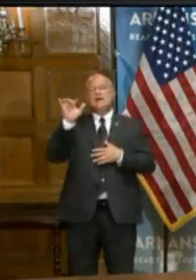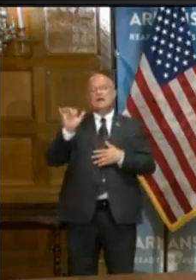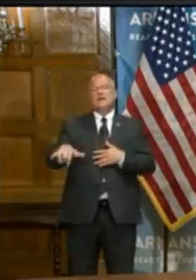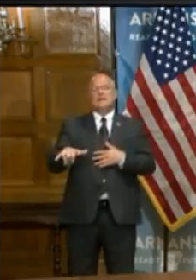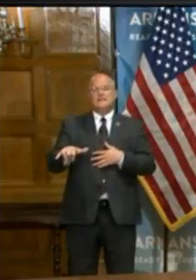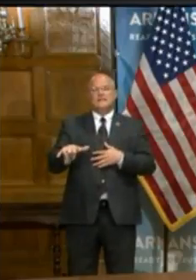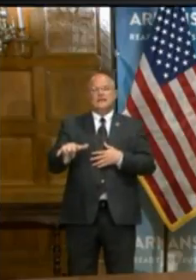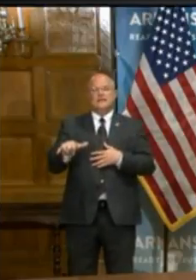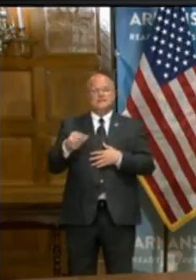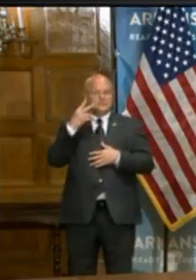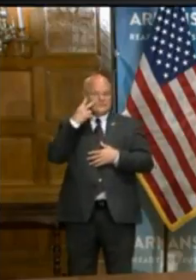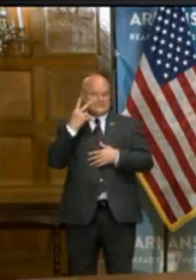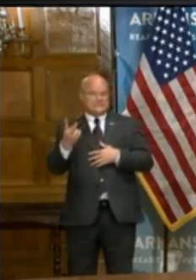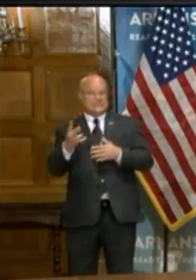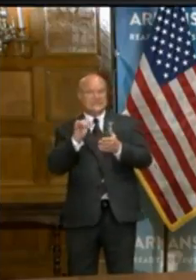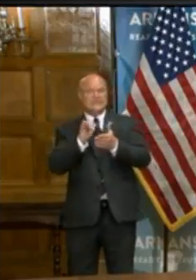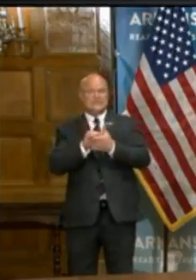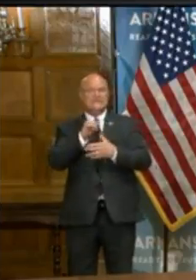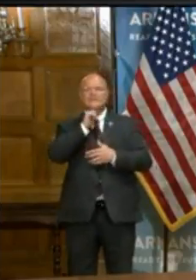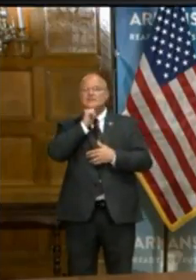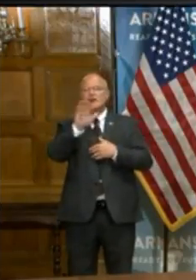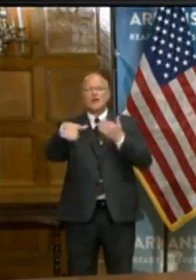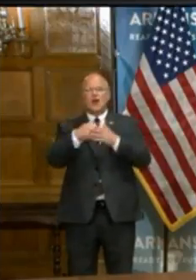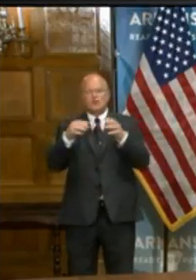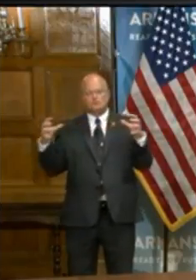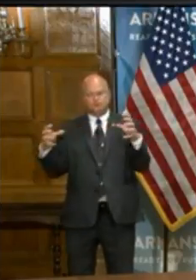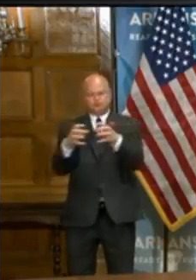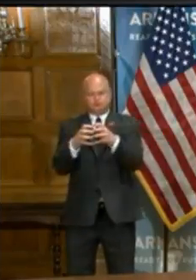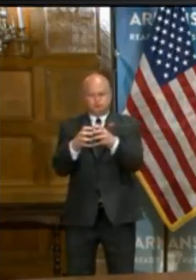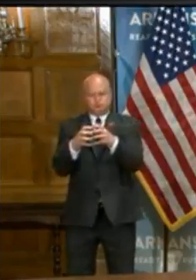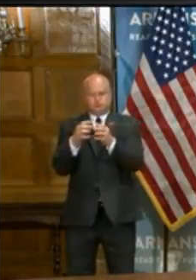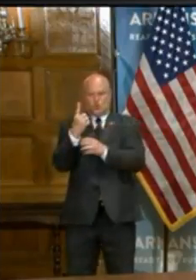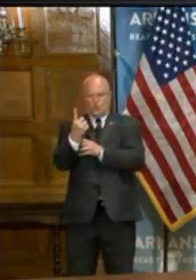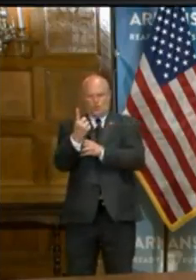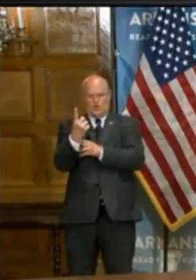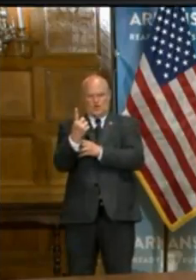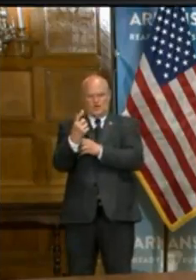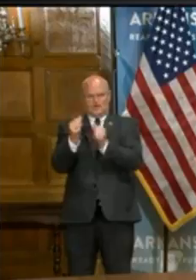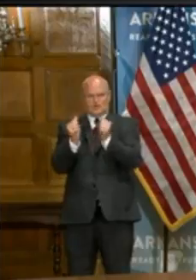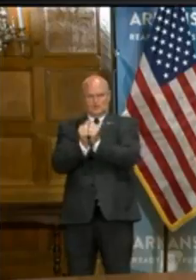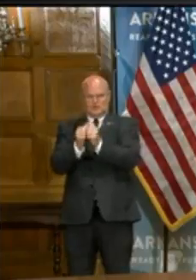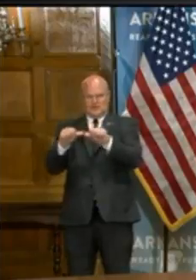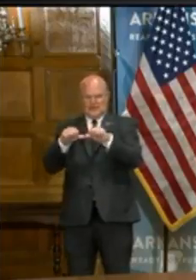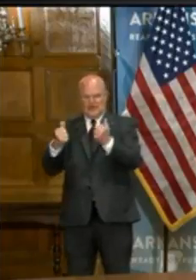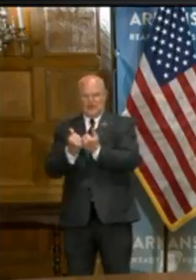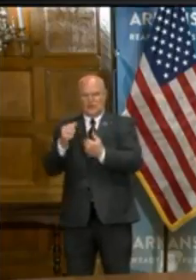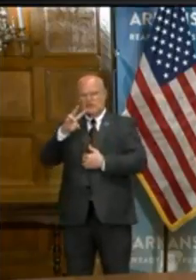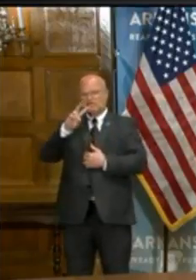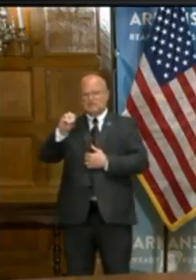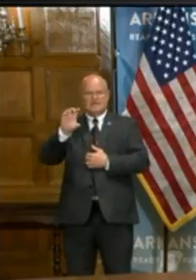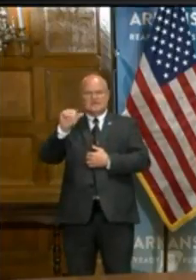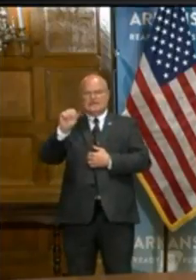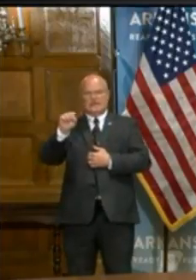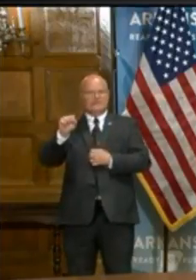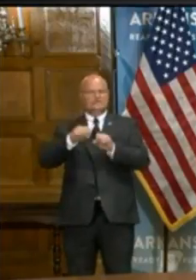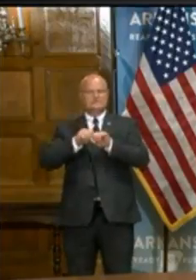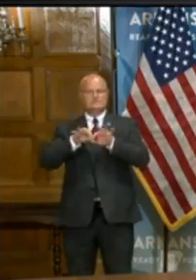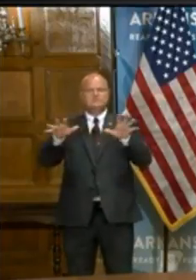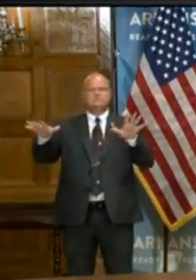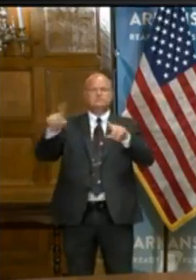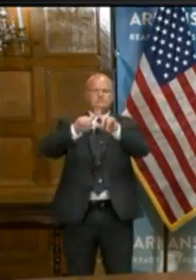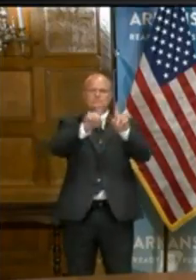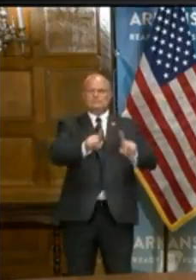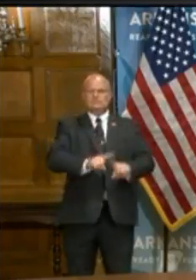are and so you can see that they're not all congregated in one with 70 cases. They are scattered